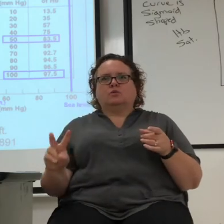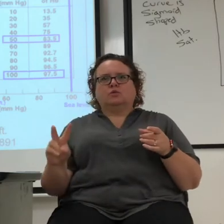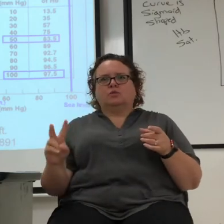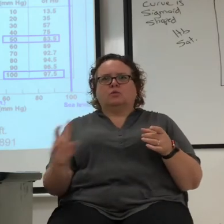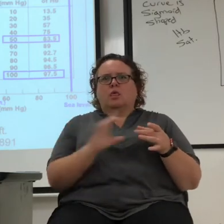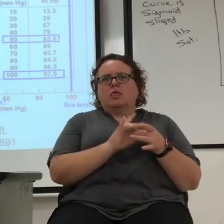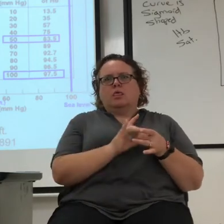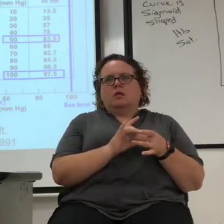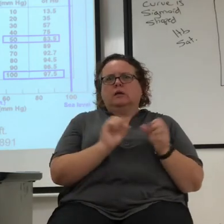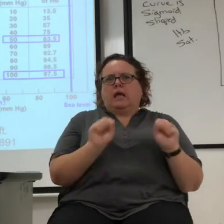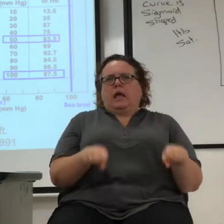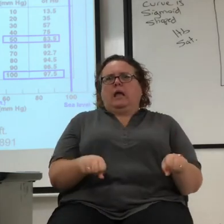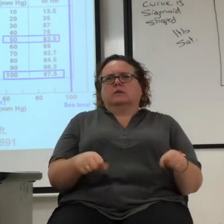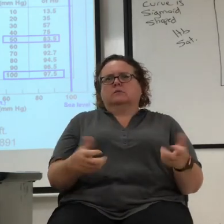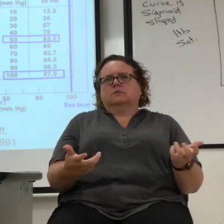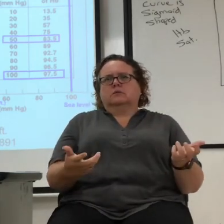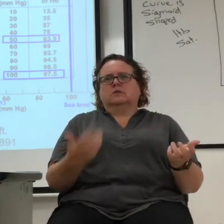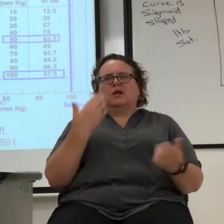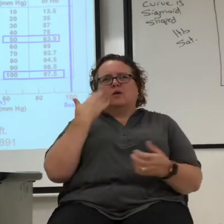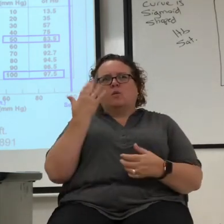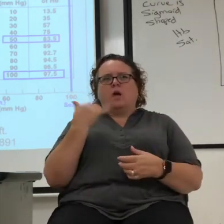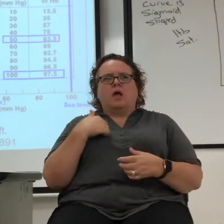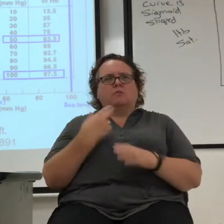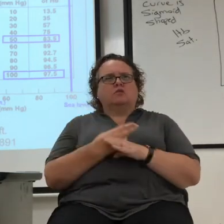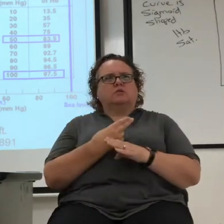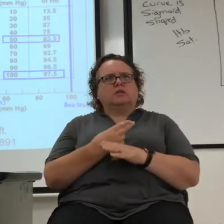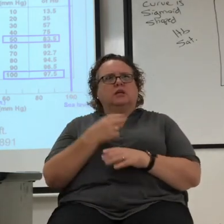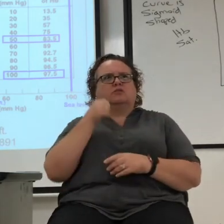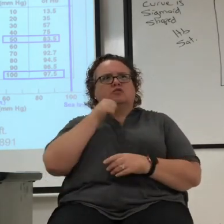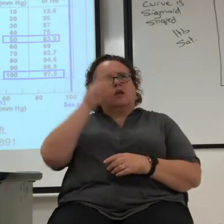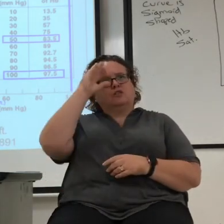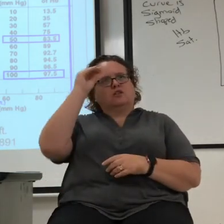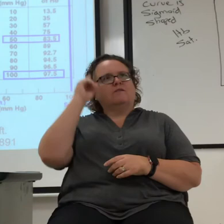I don't know why I'm using gender.